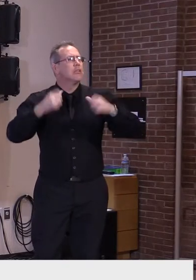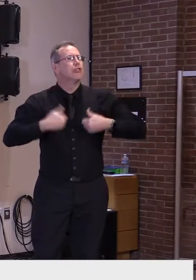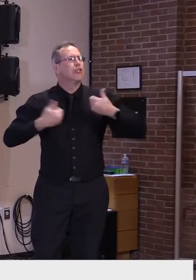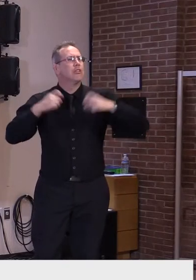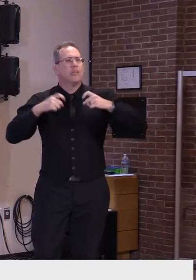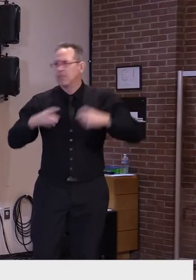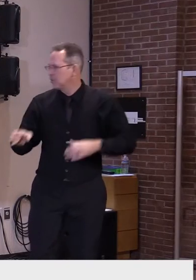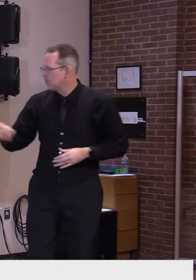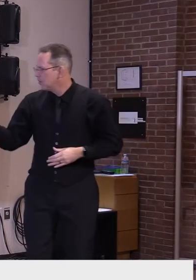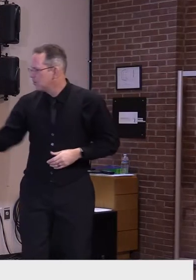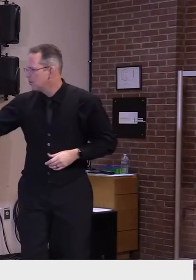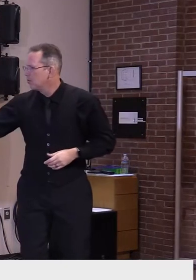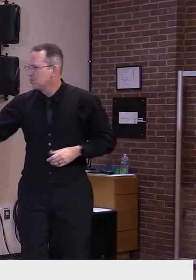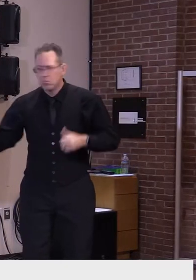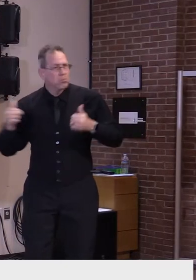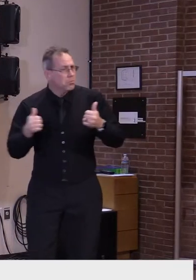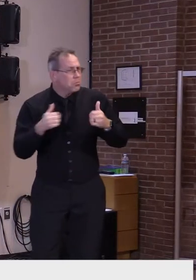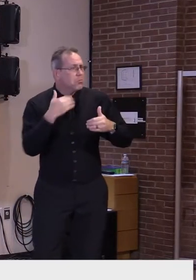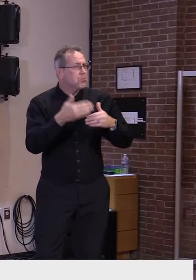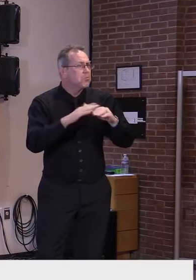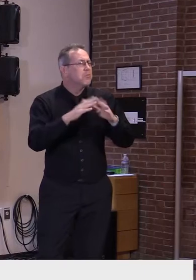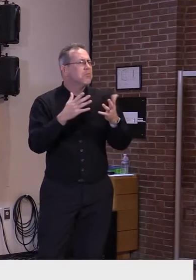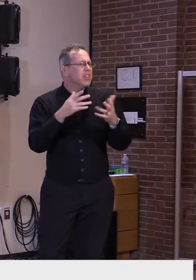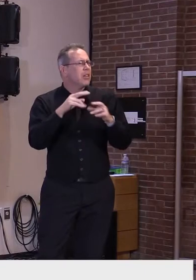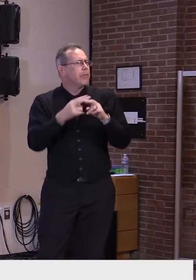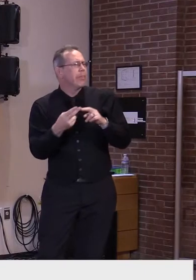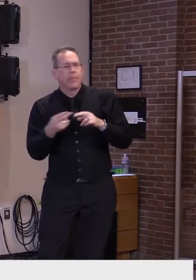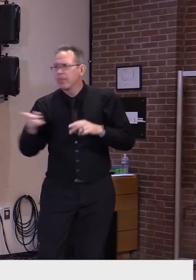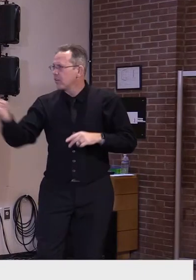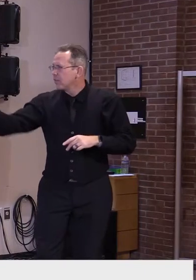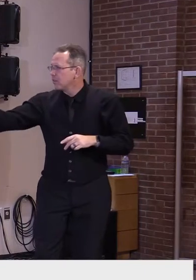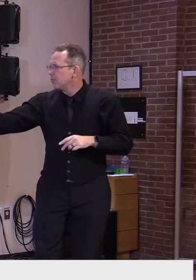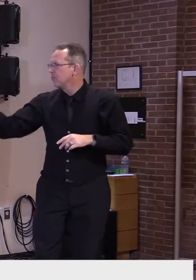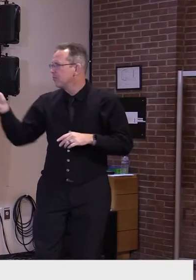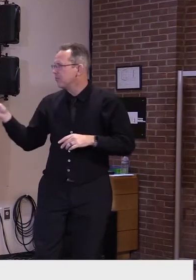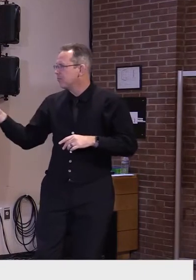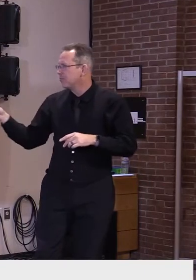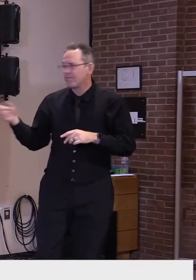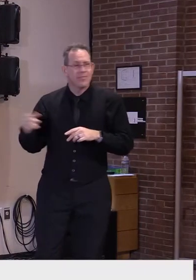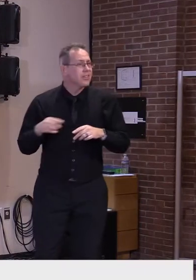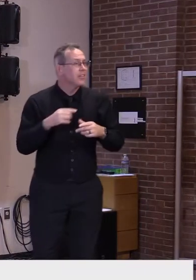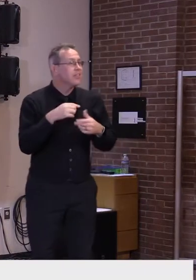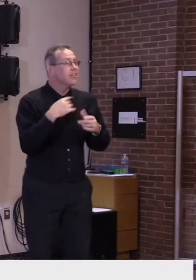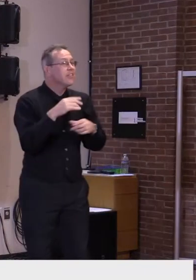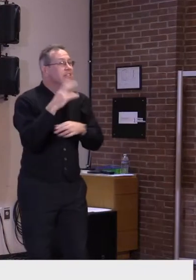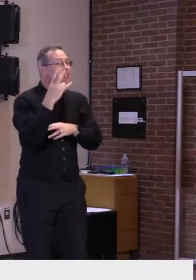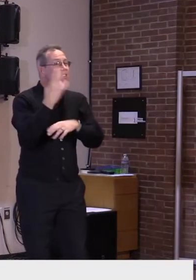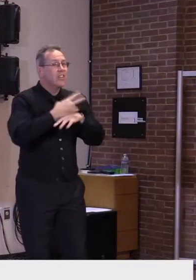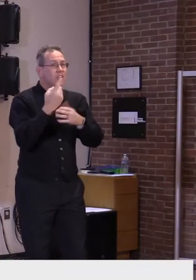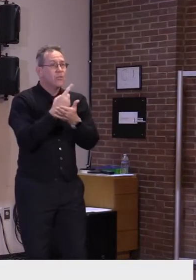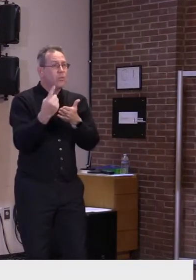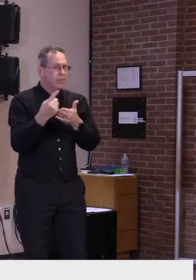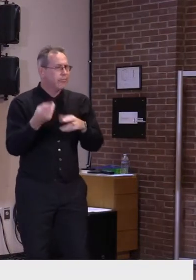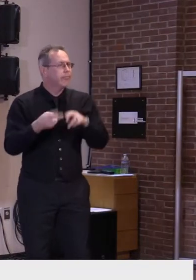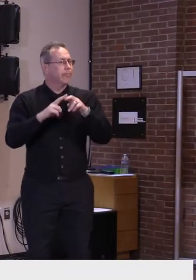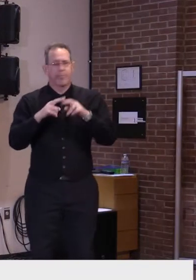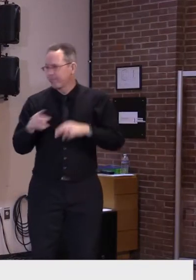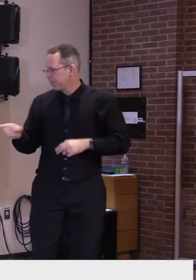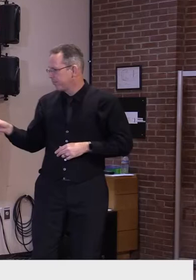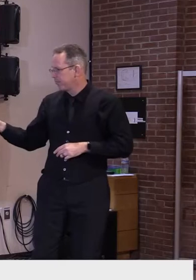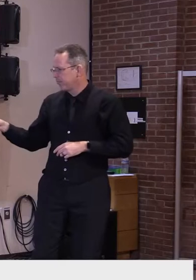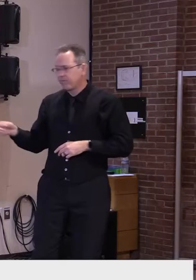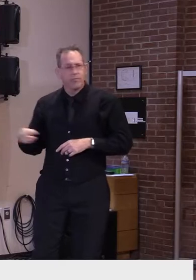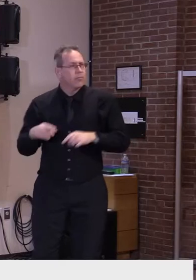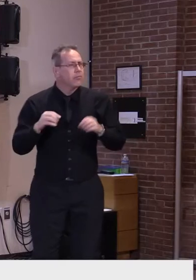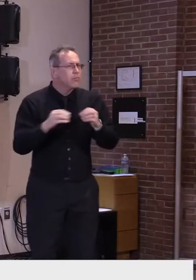of that. This week we're at the top of that number. So a pretty good amount of testing continuing to occur, picking up more cases than